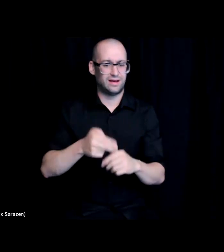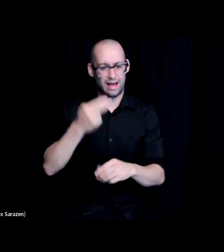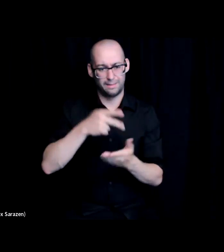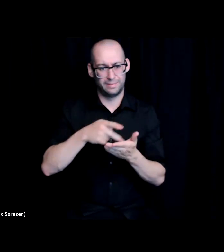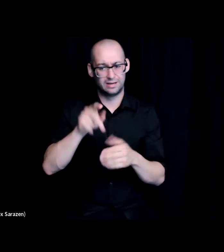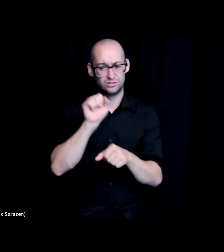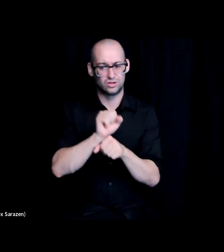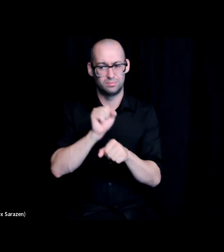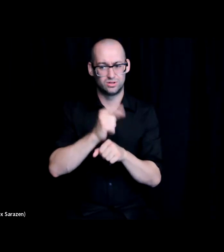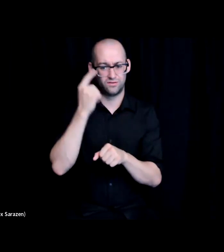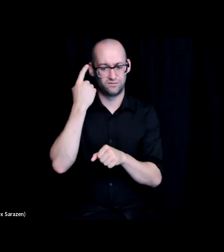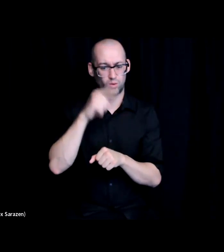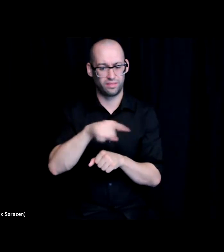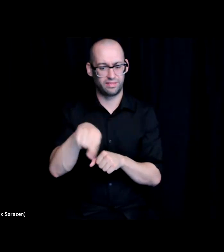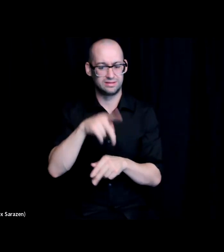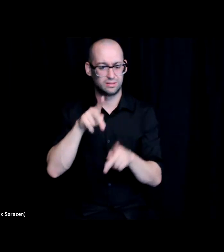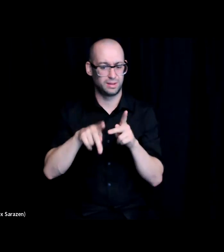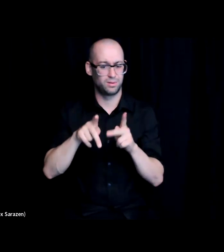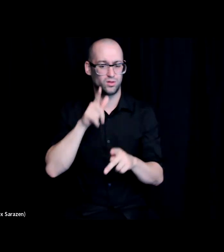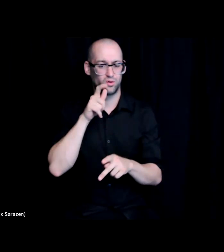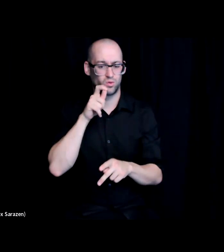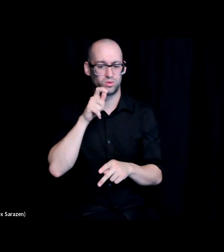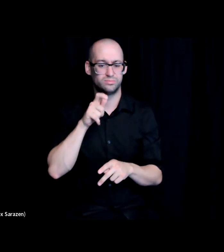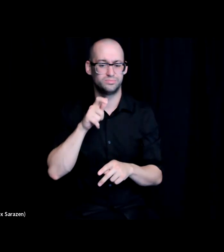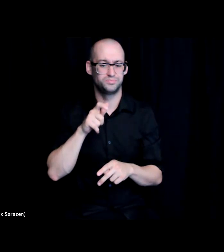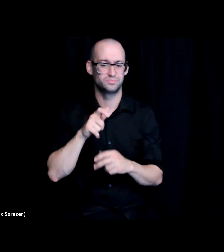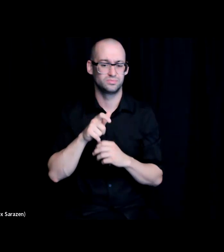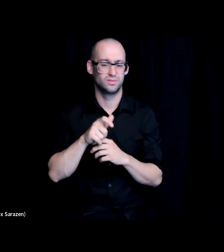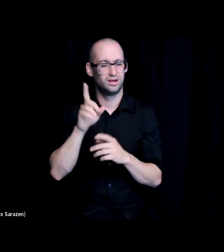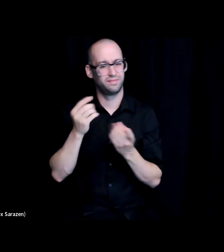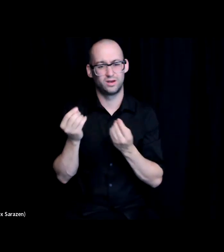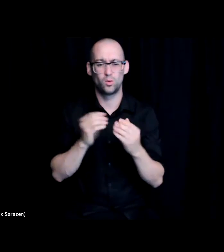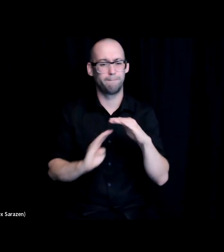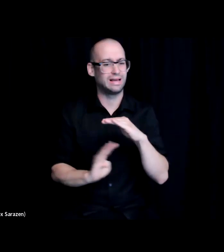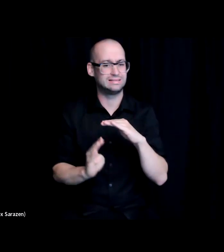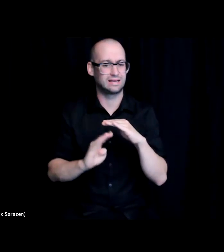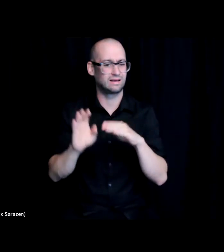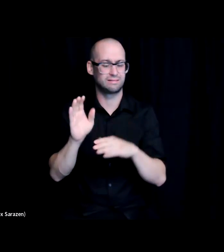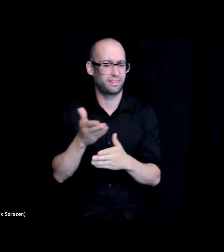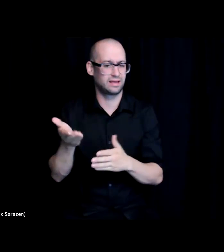to these people that are doing some really basic functions out there right now.